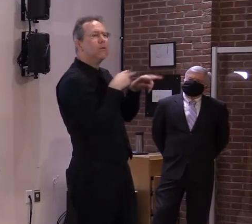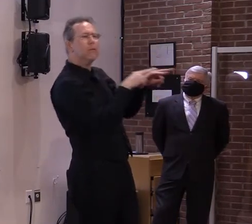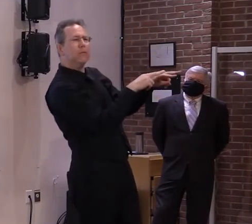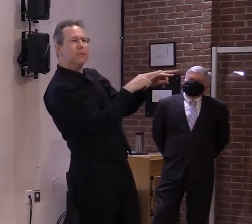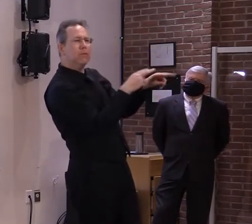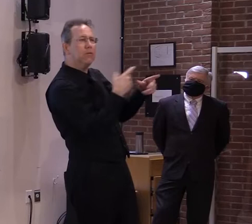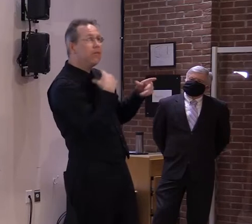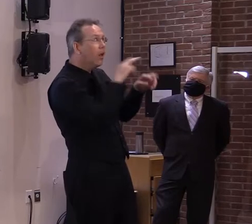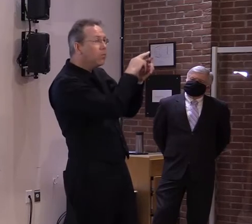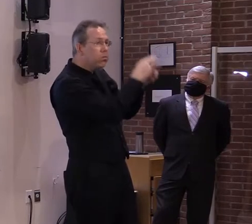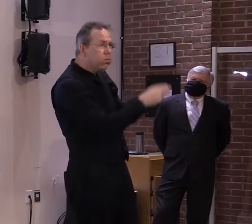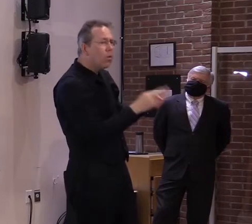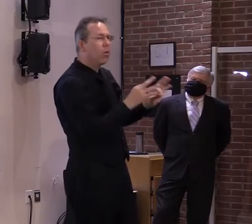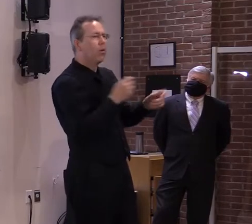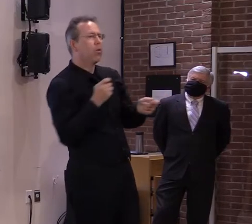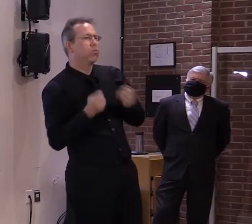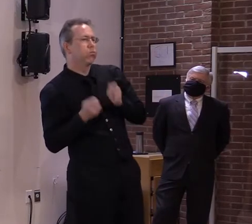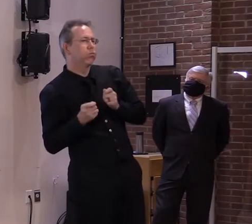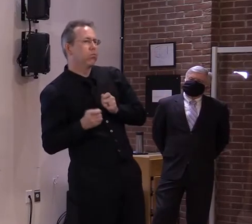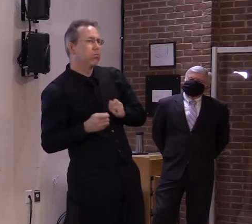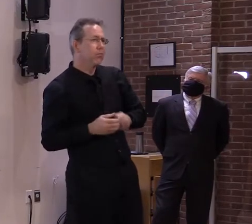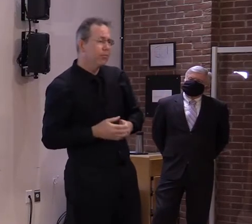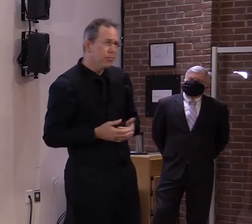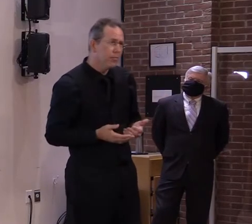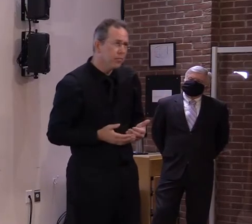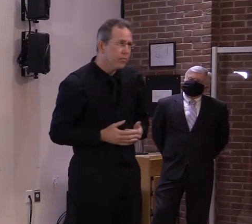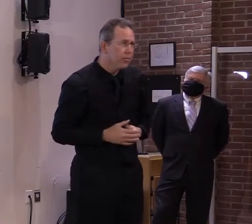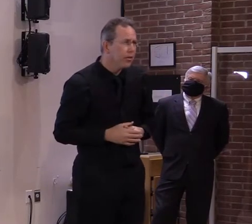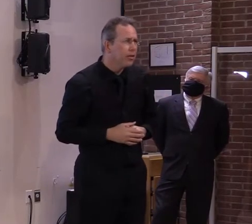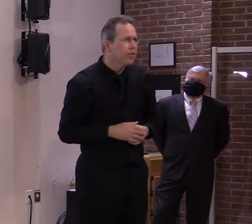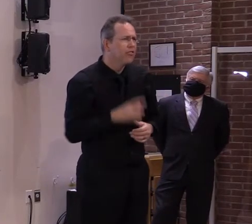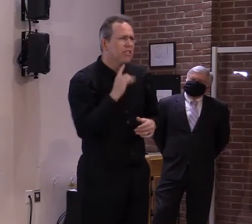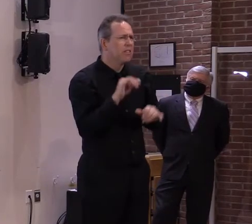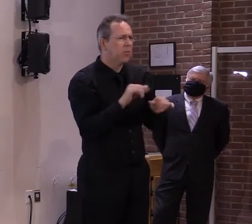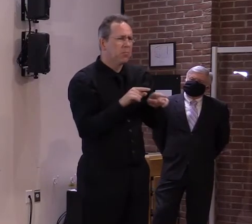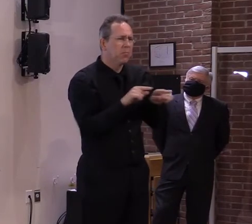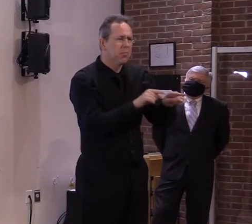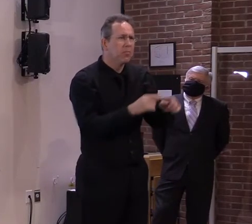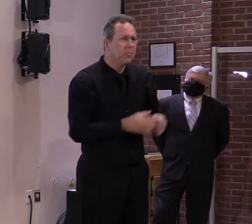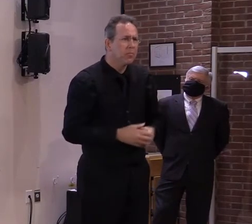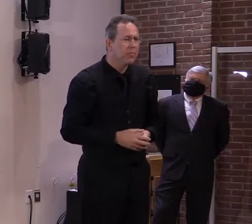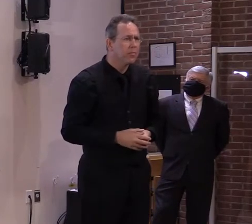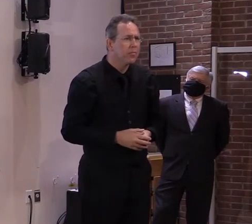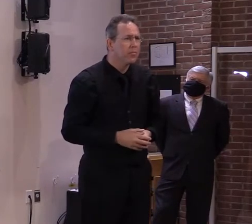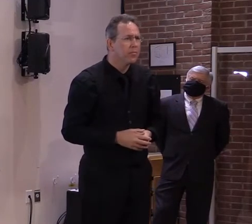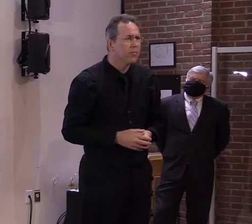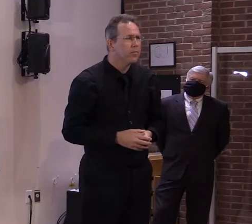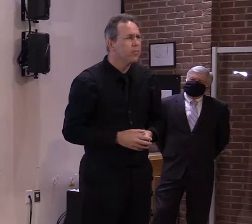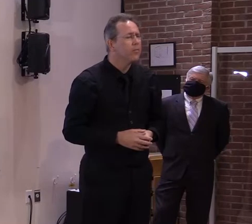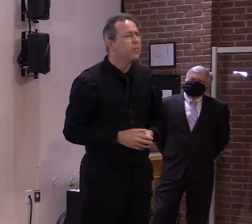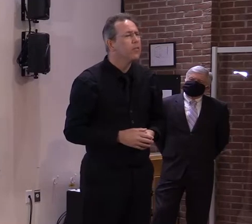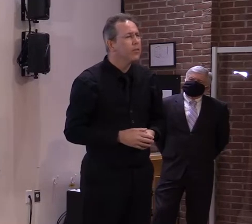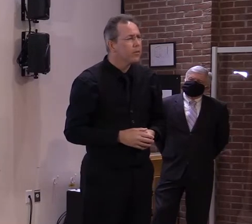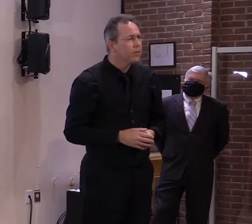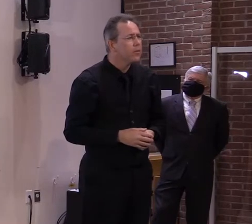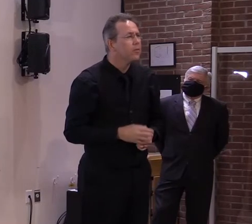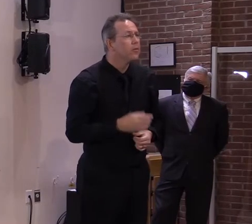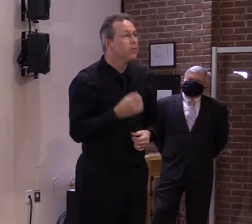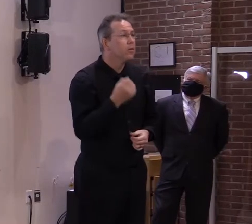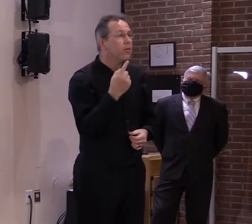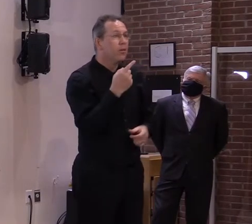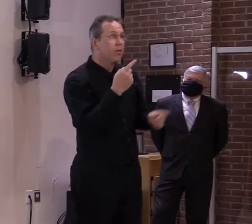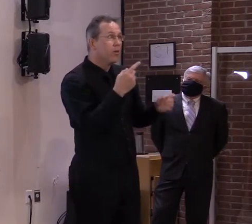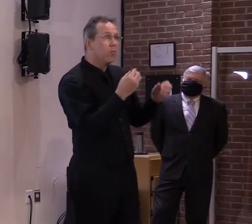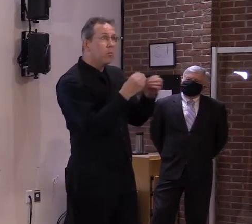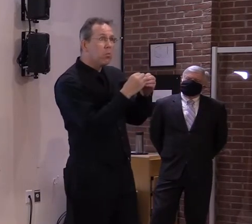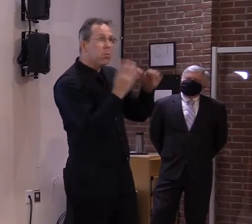me as well, because when I see the case counts and if I see there's an increase, it gives me pause. But because that's